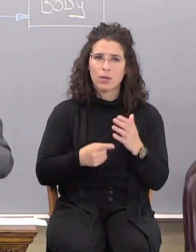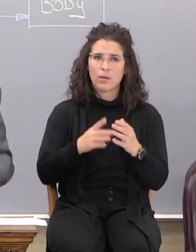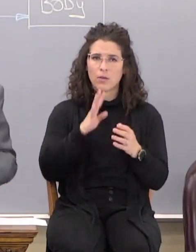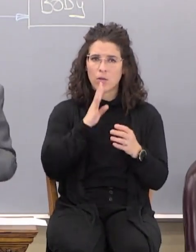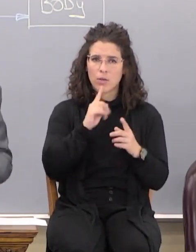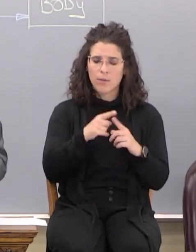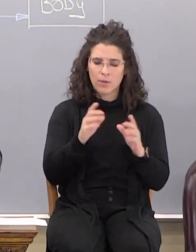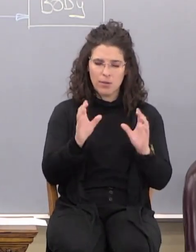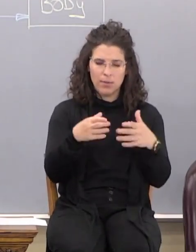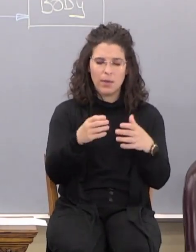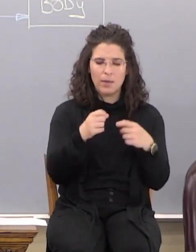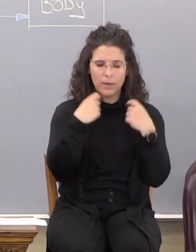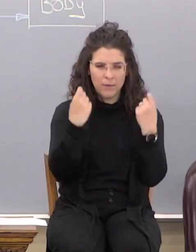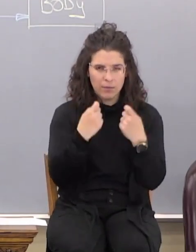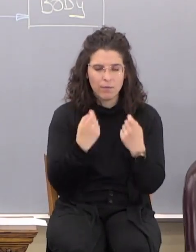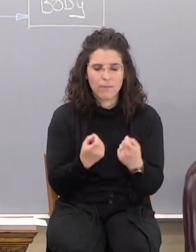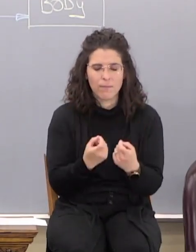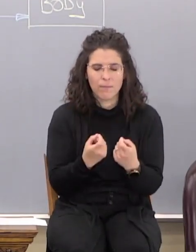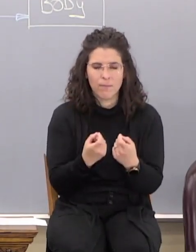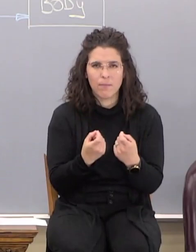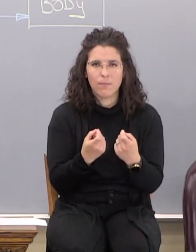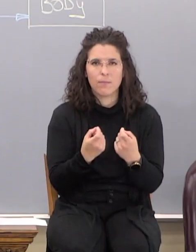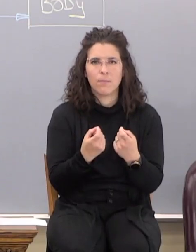about the body of sin.